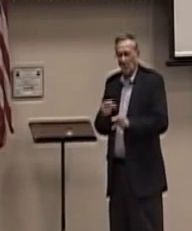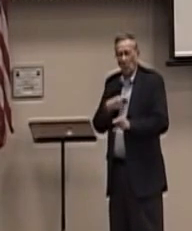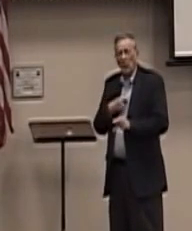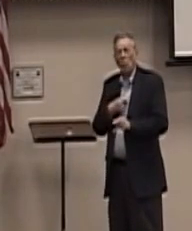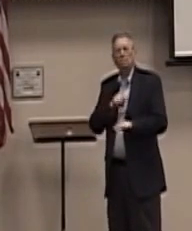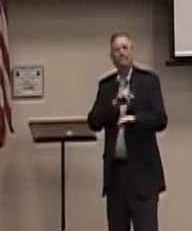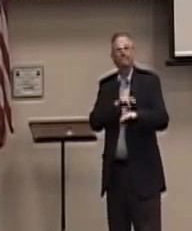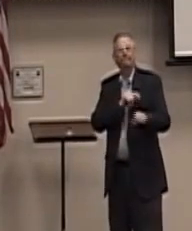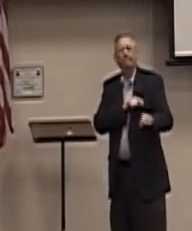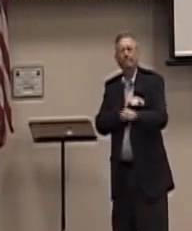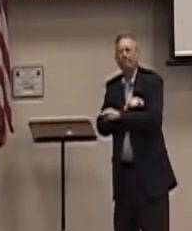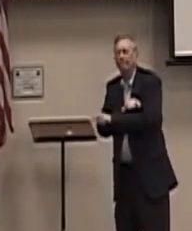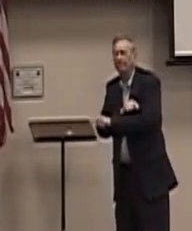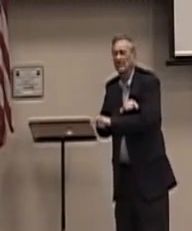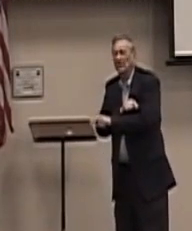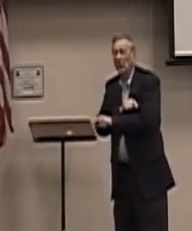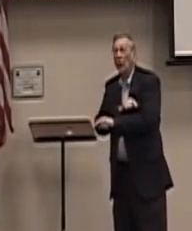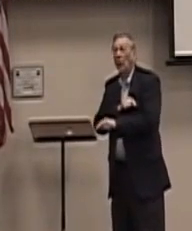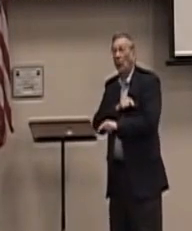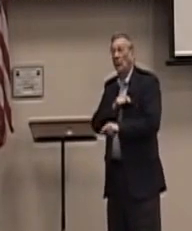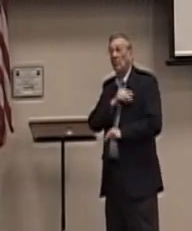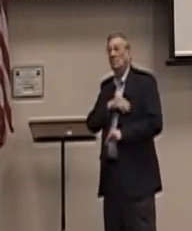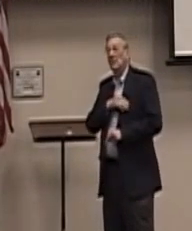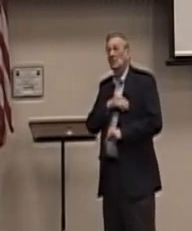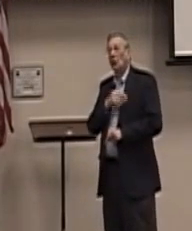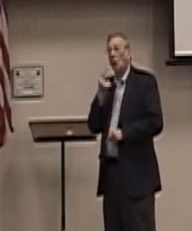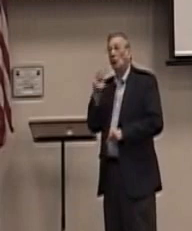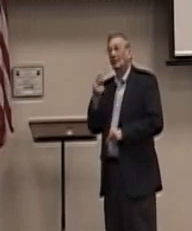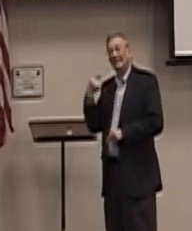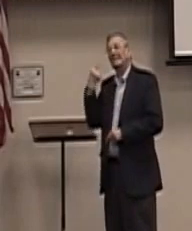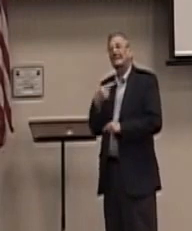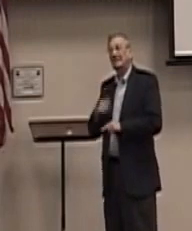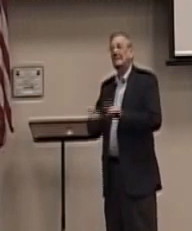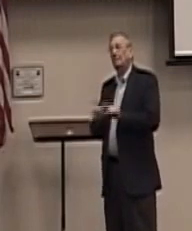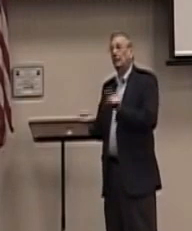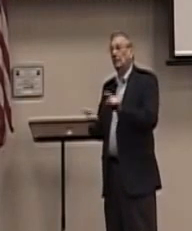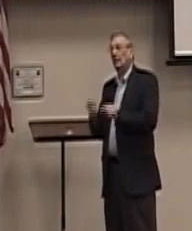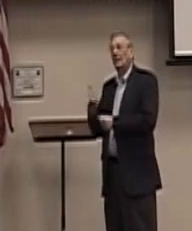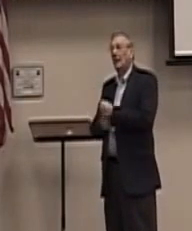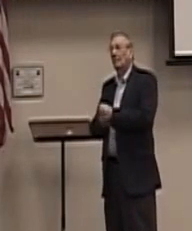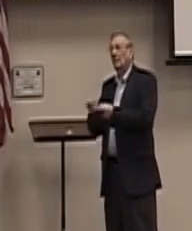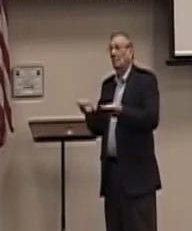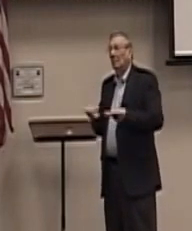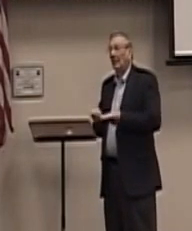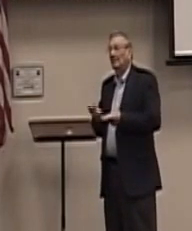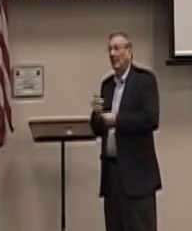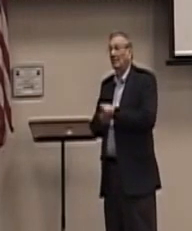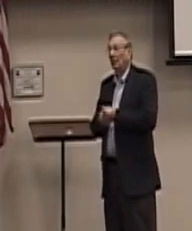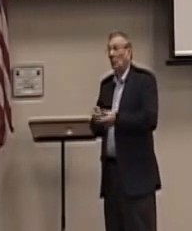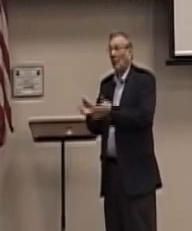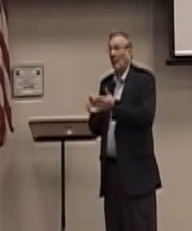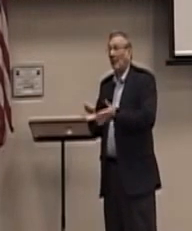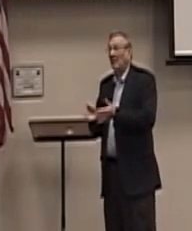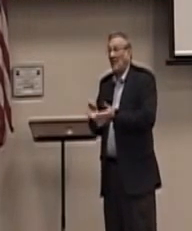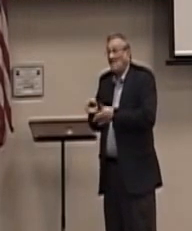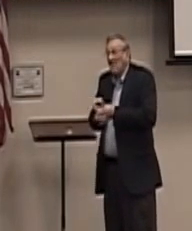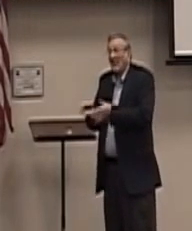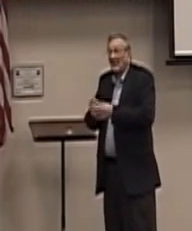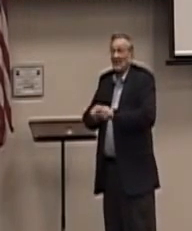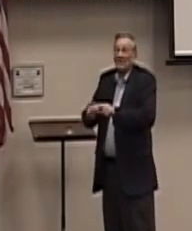reach. And so it can look like many things in many different places. But whatever methods we choose to do, they've always got to